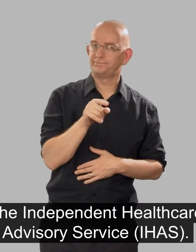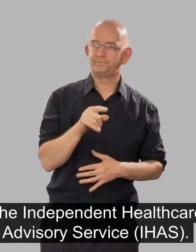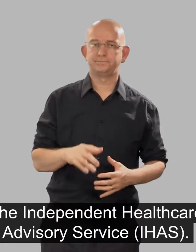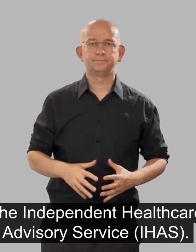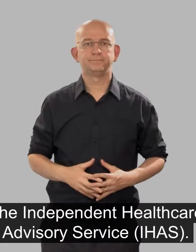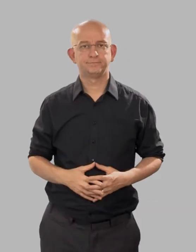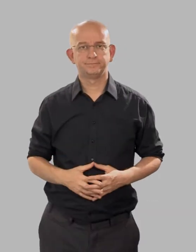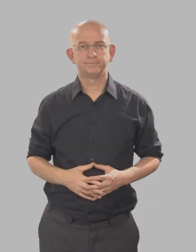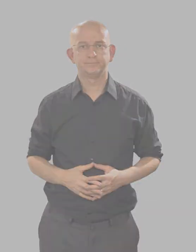IHAS.